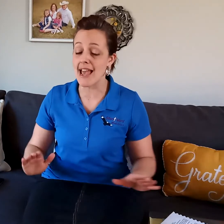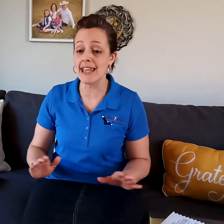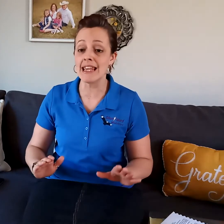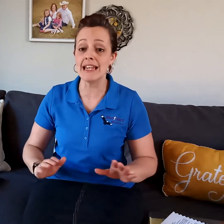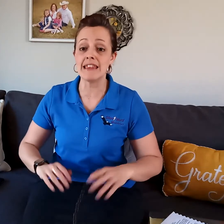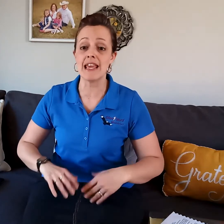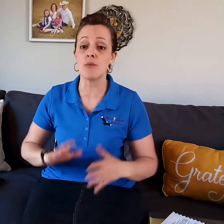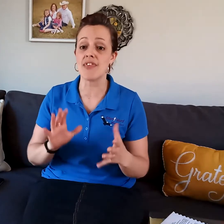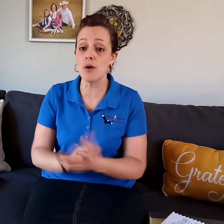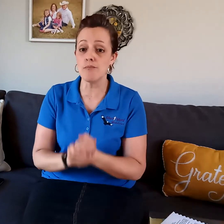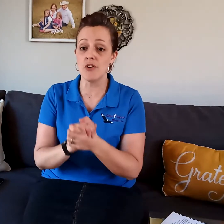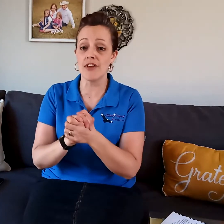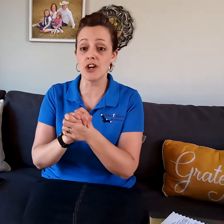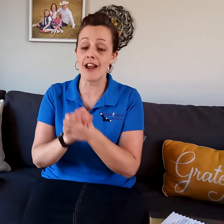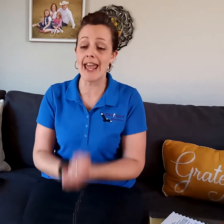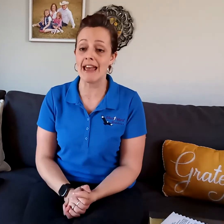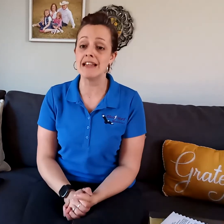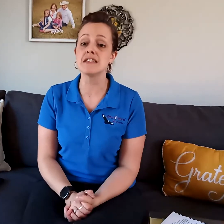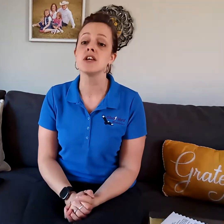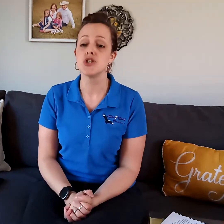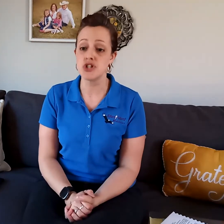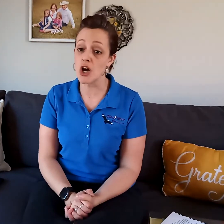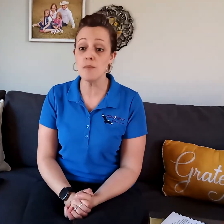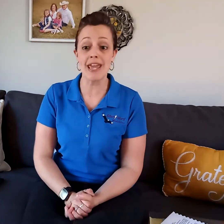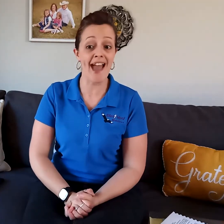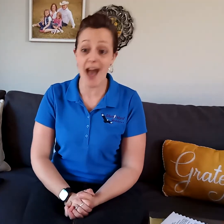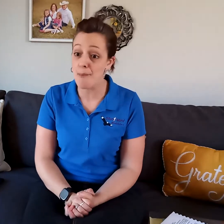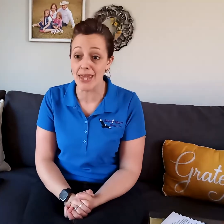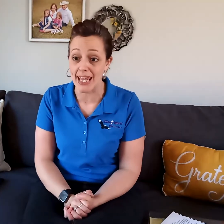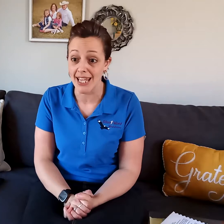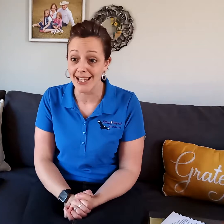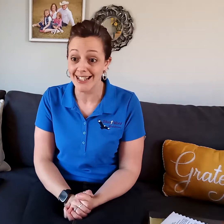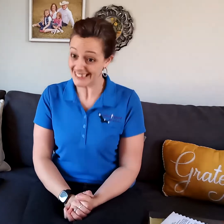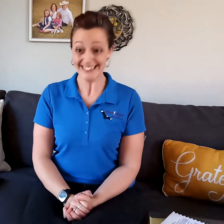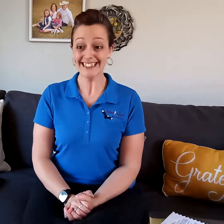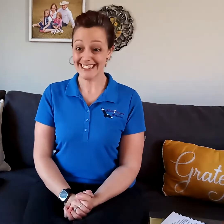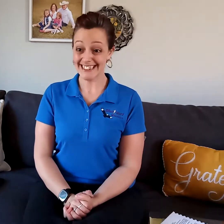saying anything, without moving your hands, show me happy.